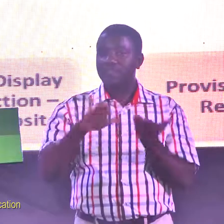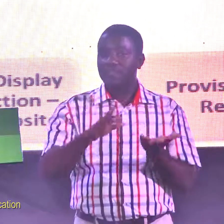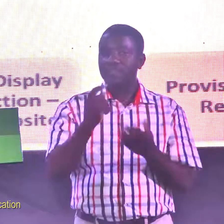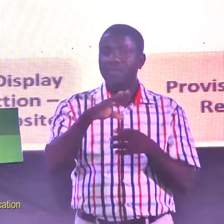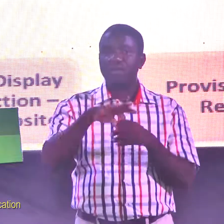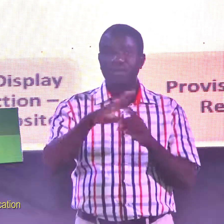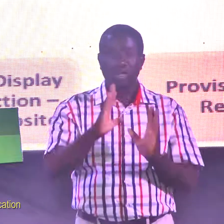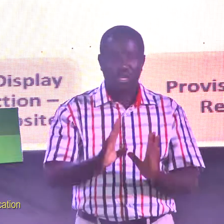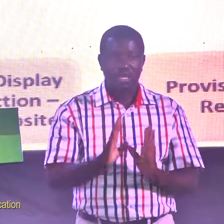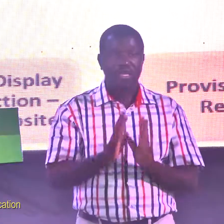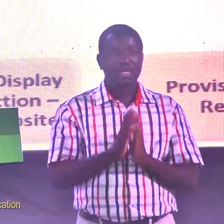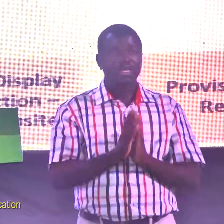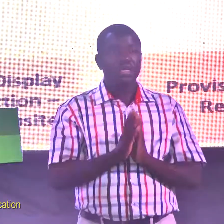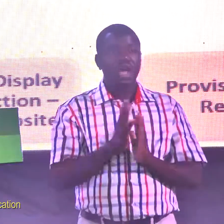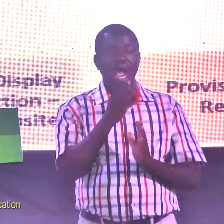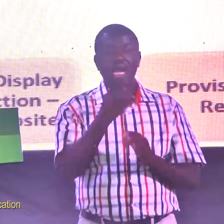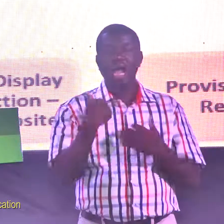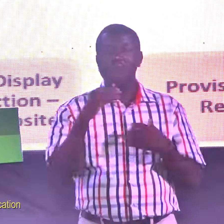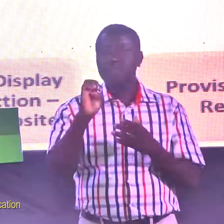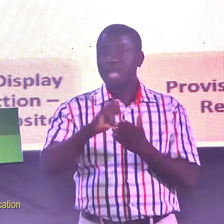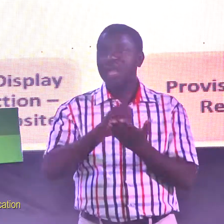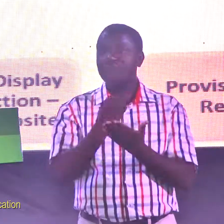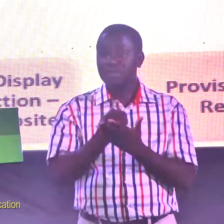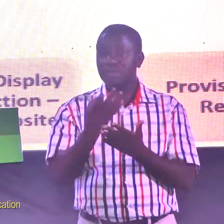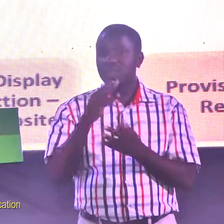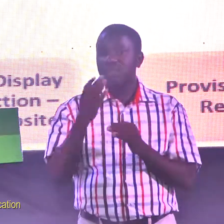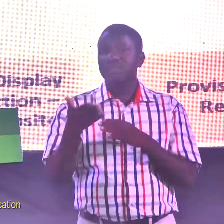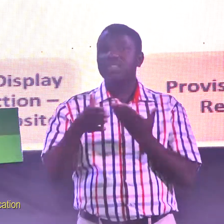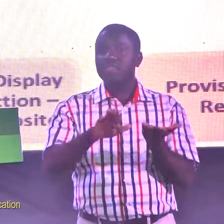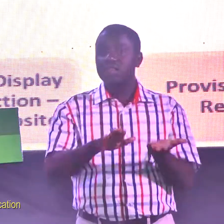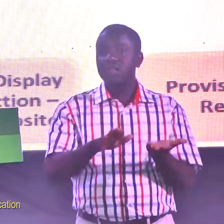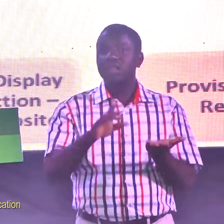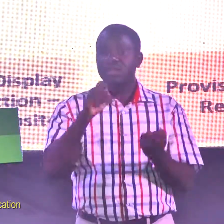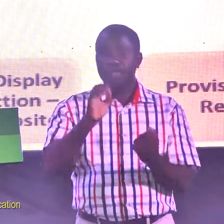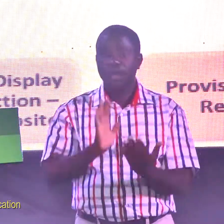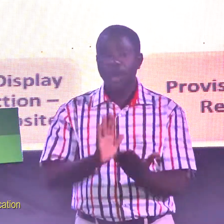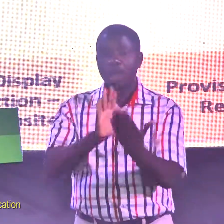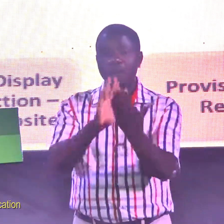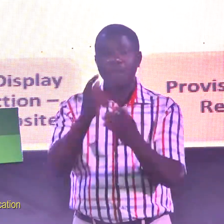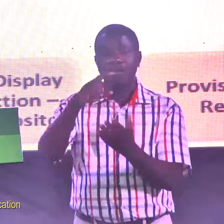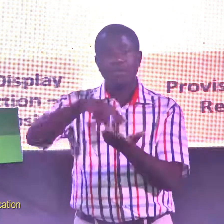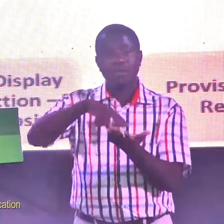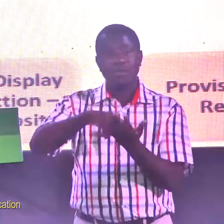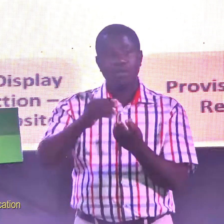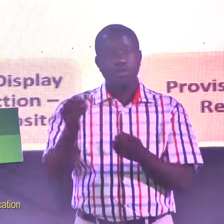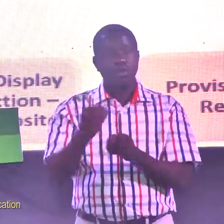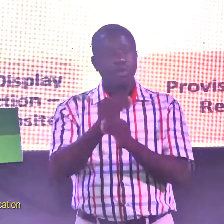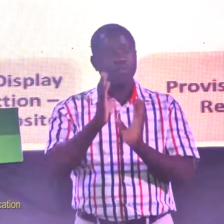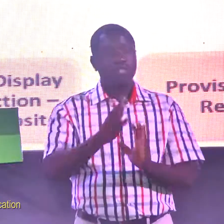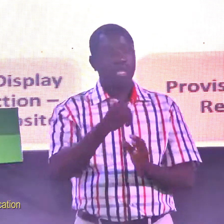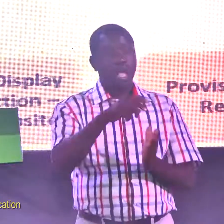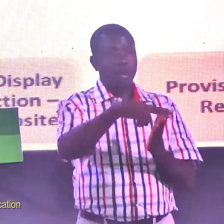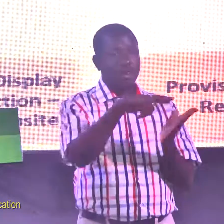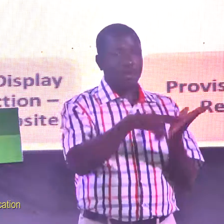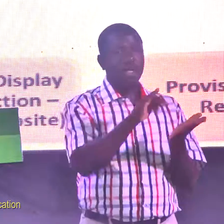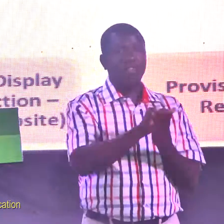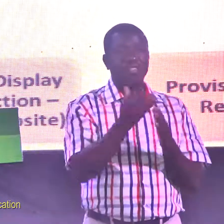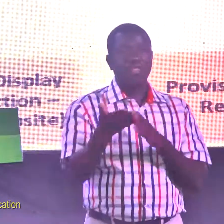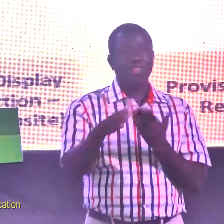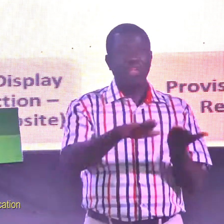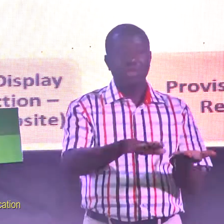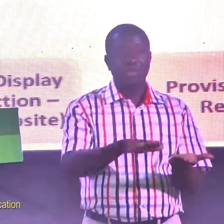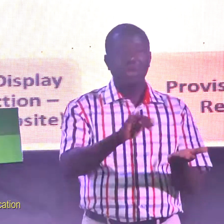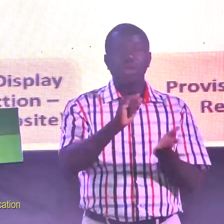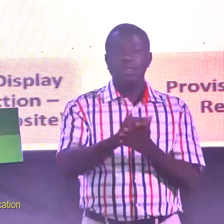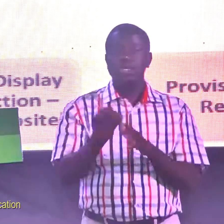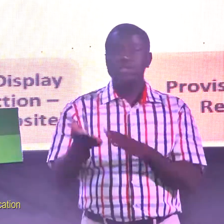and who have got evidence of that death can approach a registration officer and report that death.